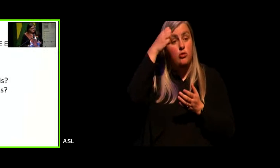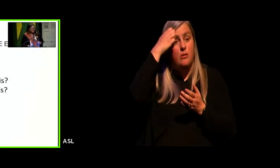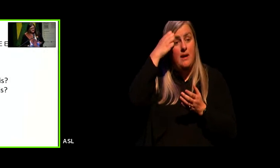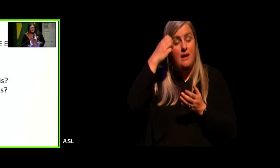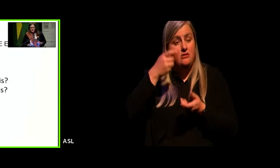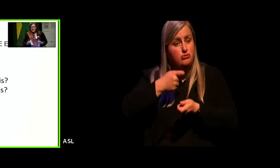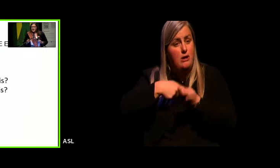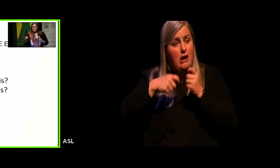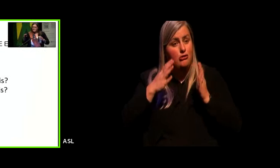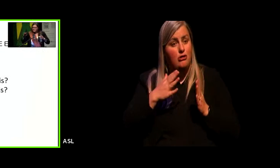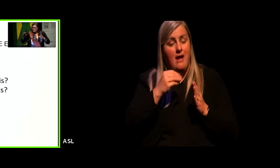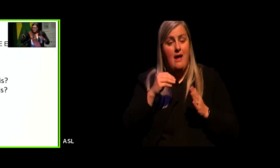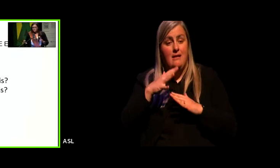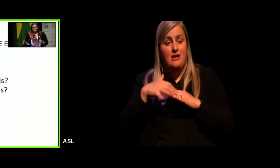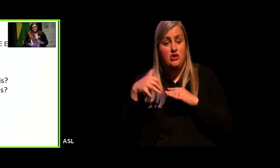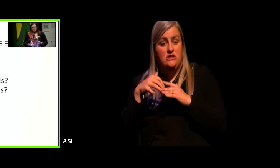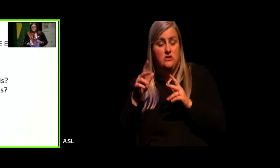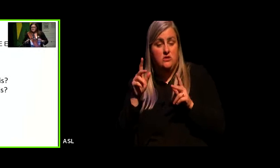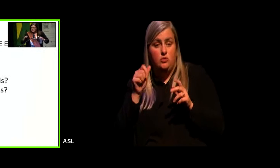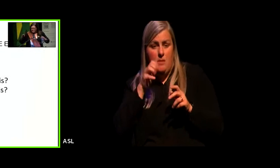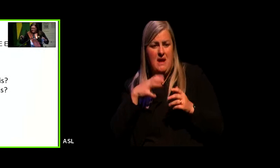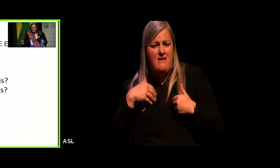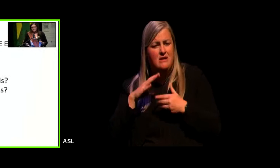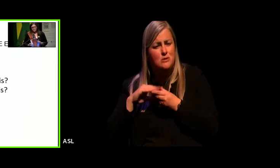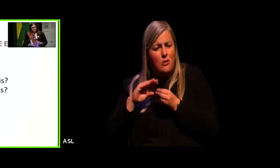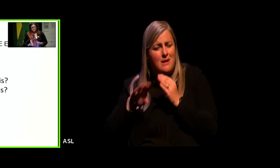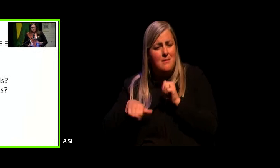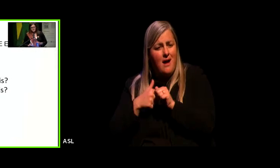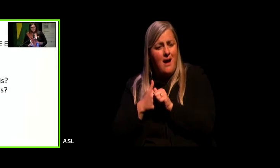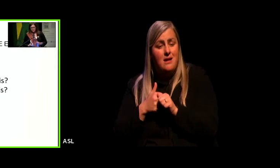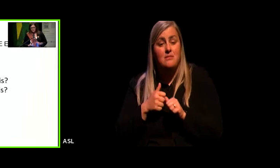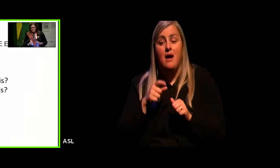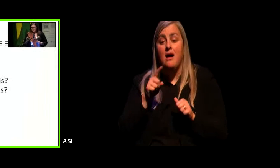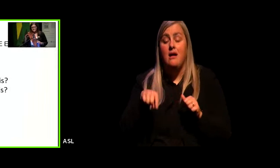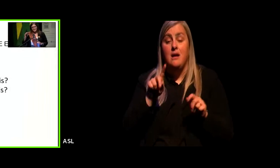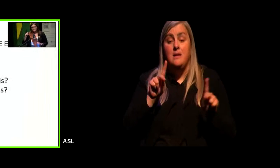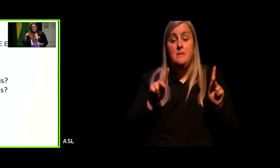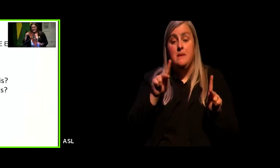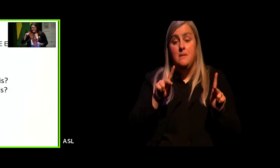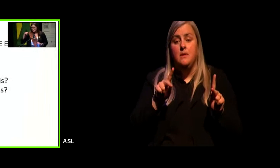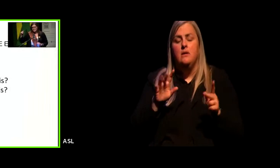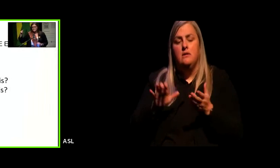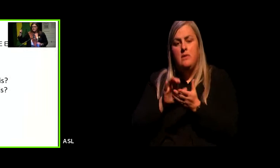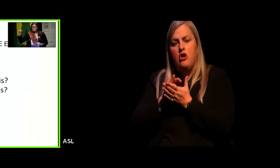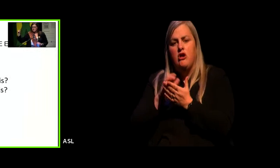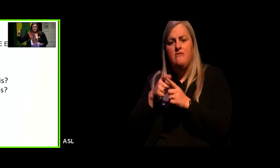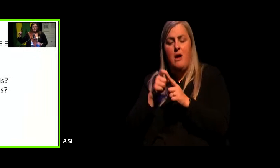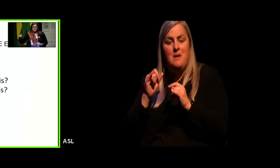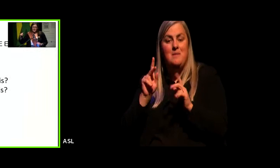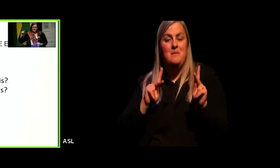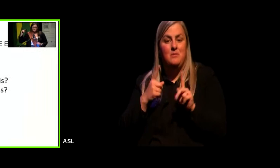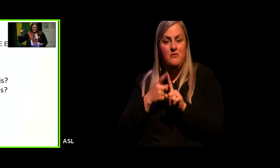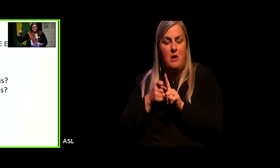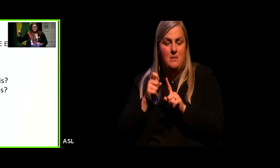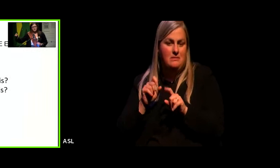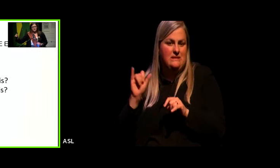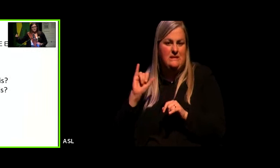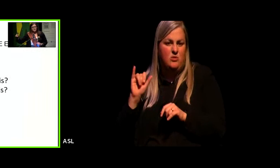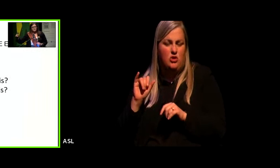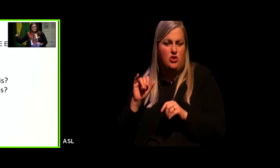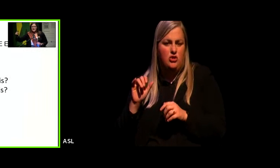Indigenous women, but the children of those unions married other children from similar unions. And if I can trace my genealogy back 5,